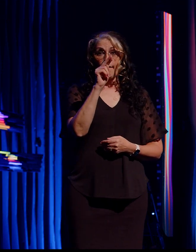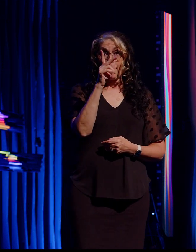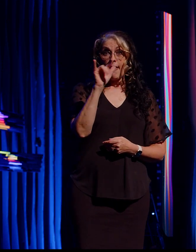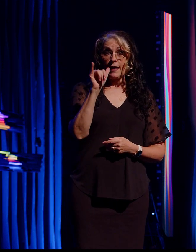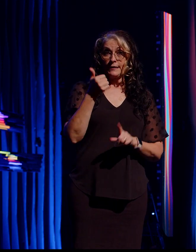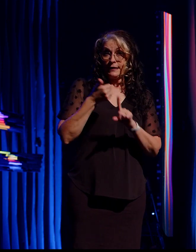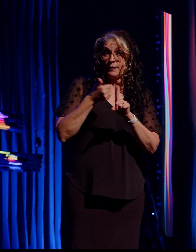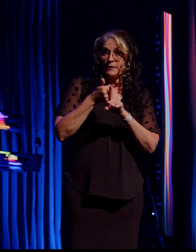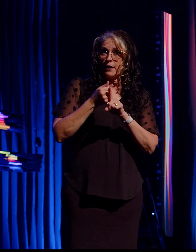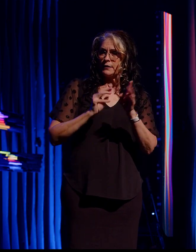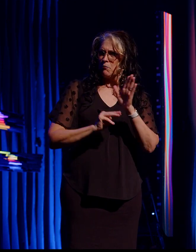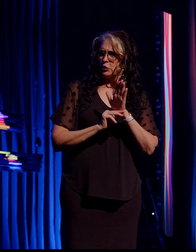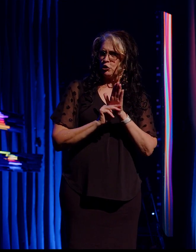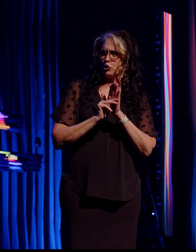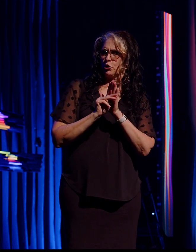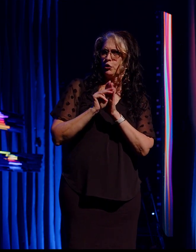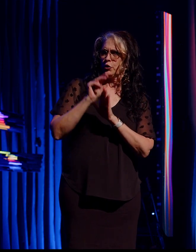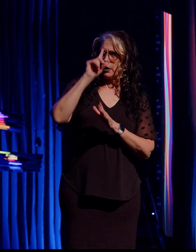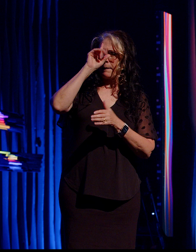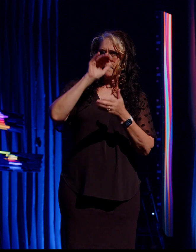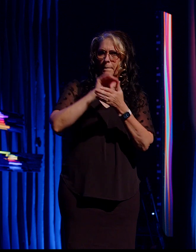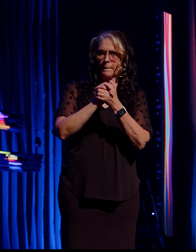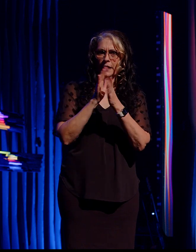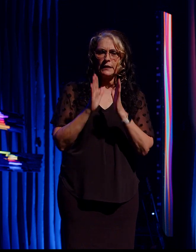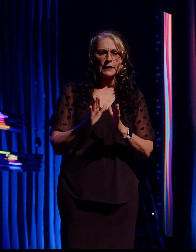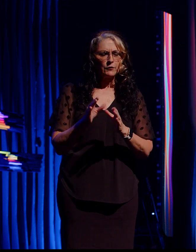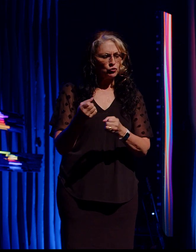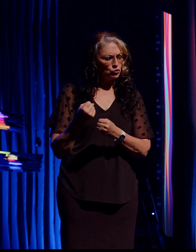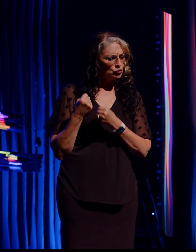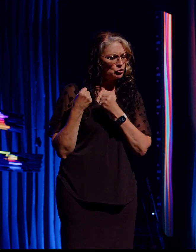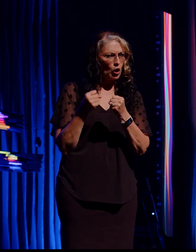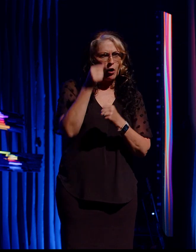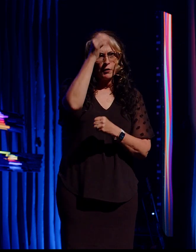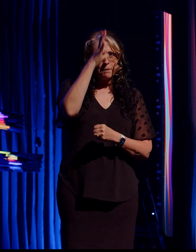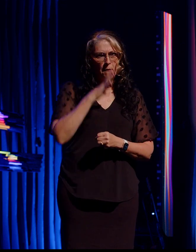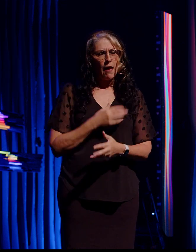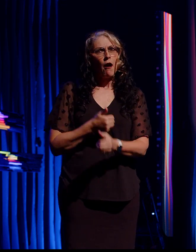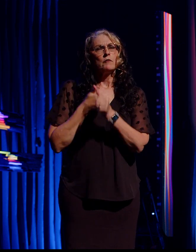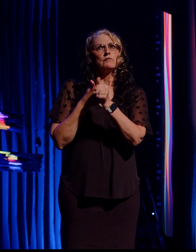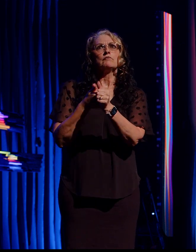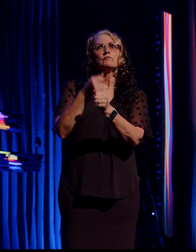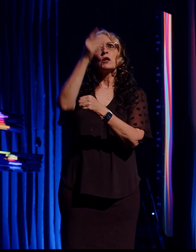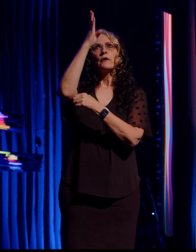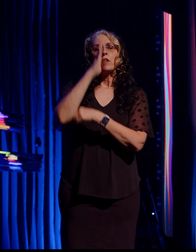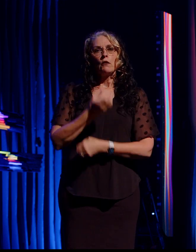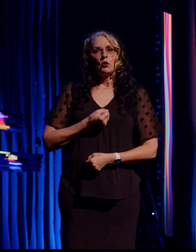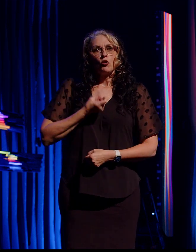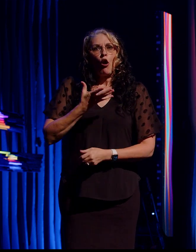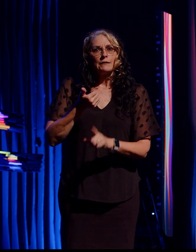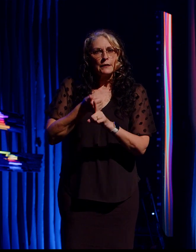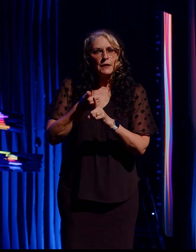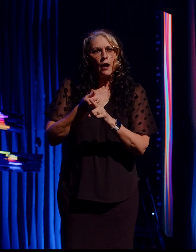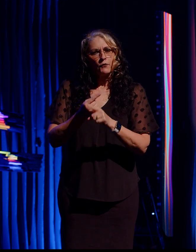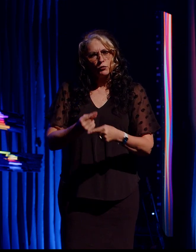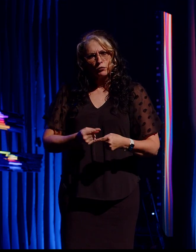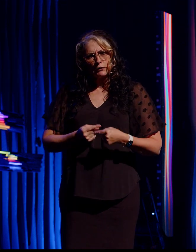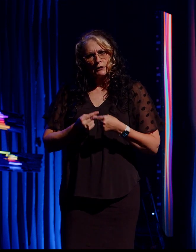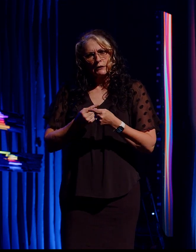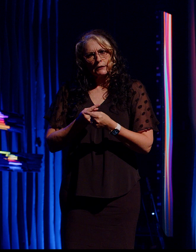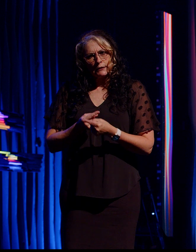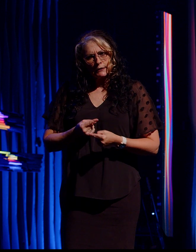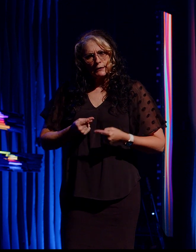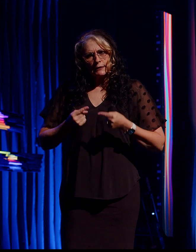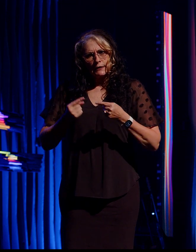very mature believer, a solid man of God. And it's causing him to even wrestle and think through, okay,